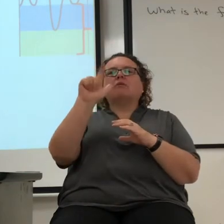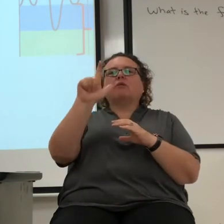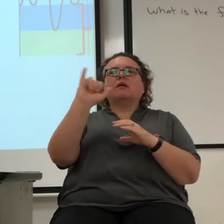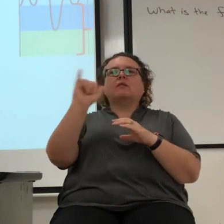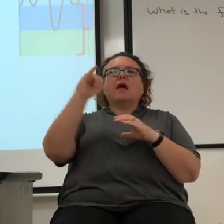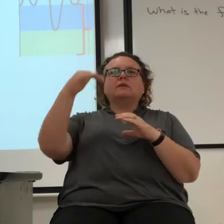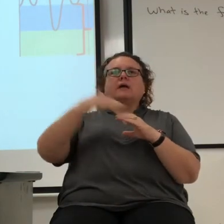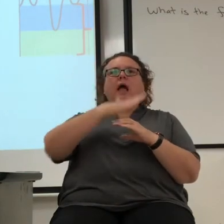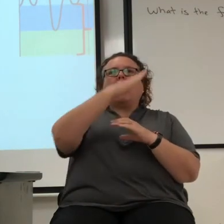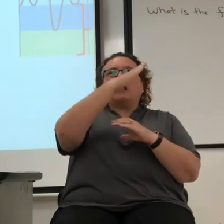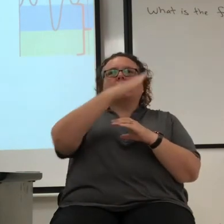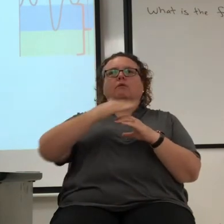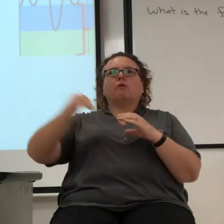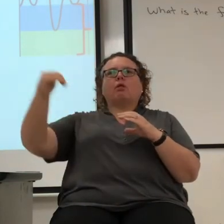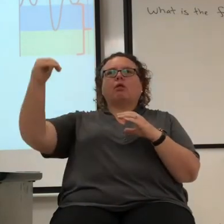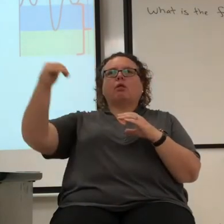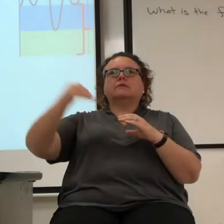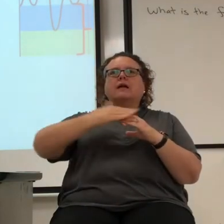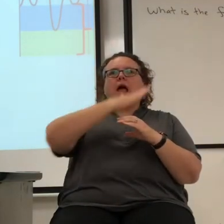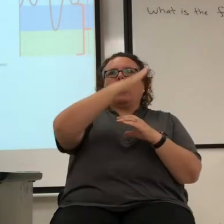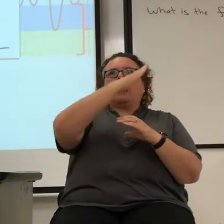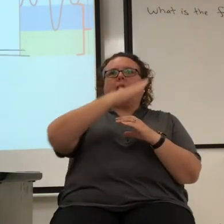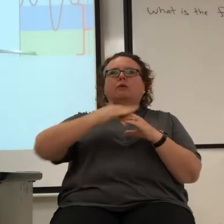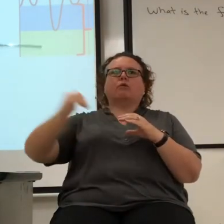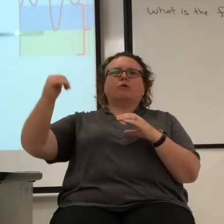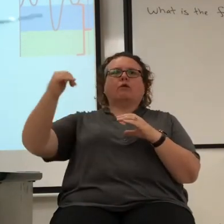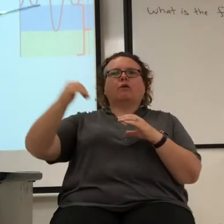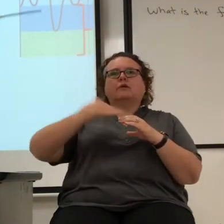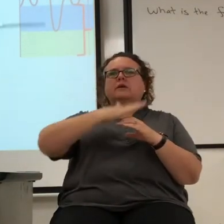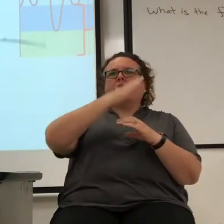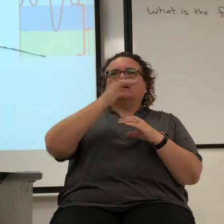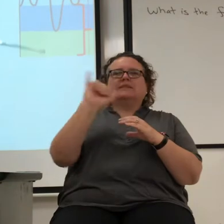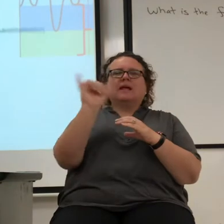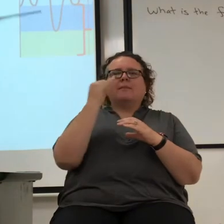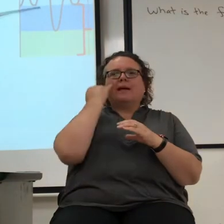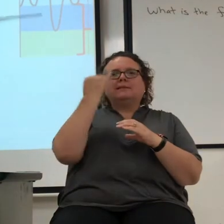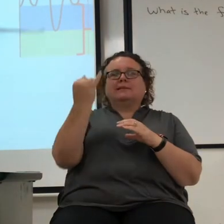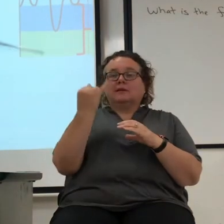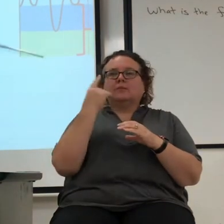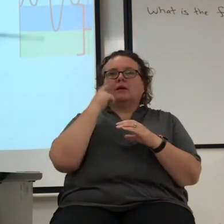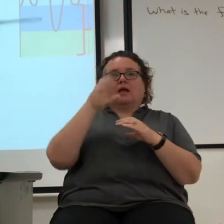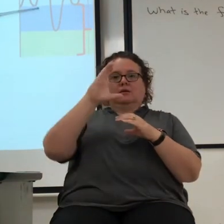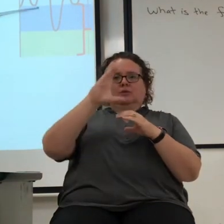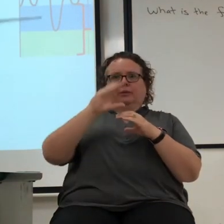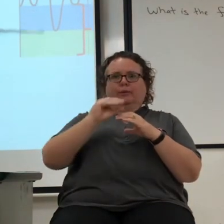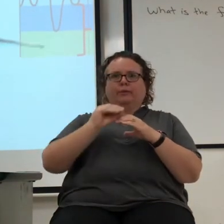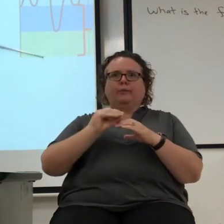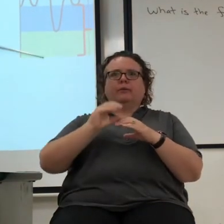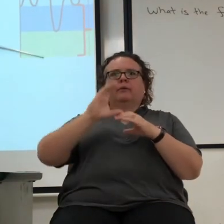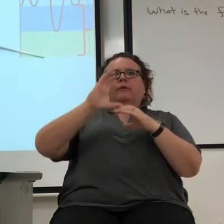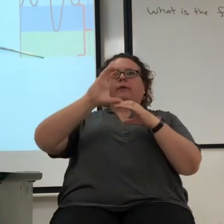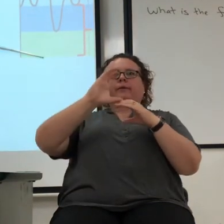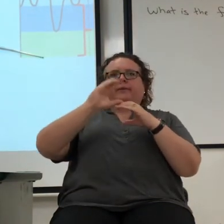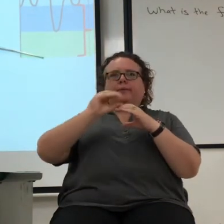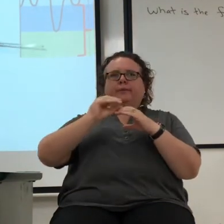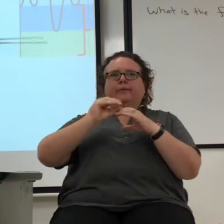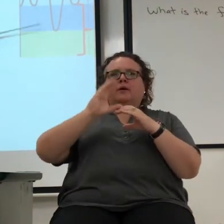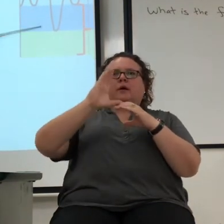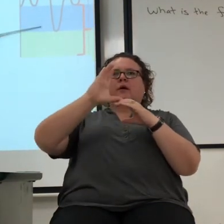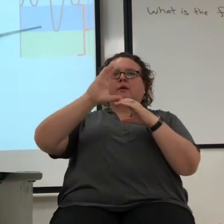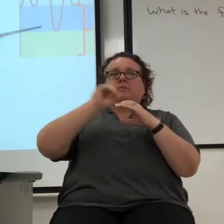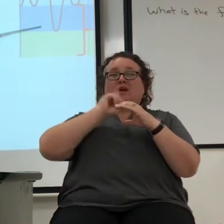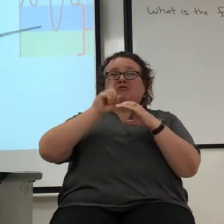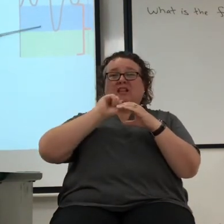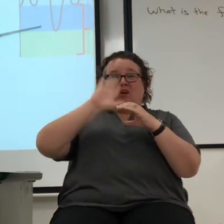in and out every day. But all of this air is always in your lungs. It's like a huge reservoir. It's